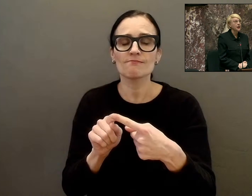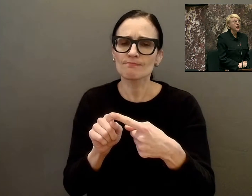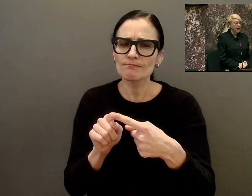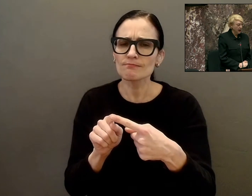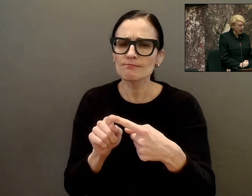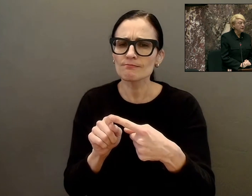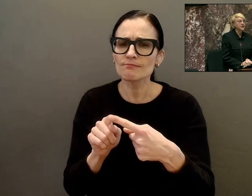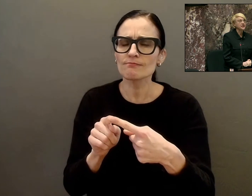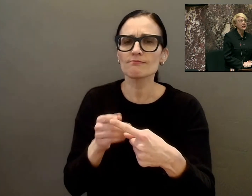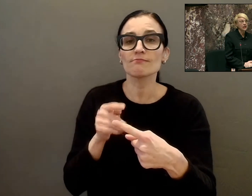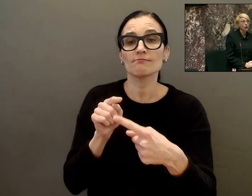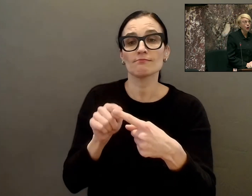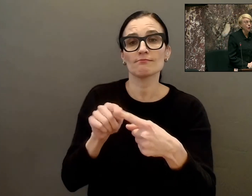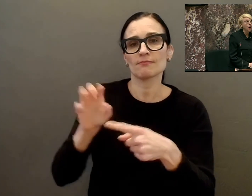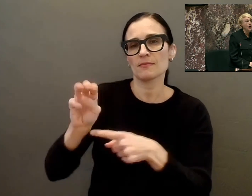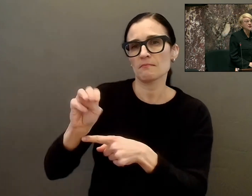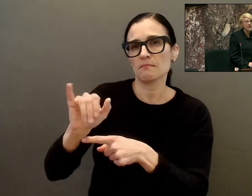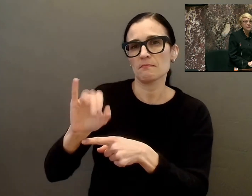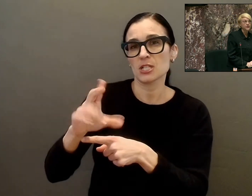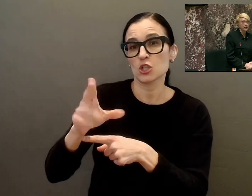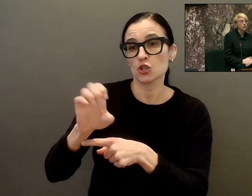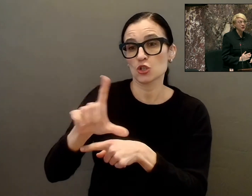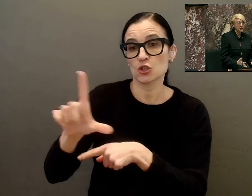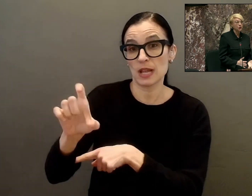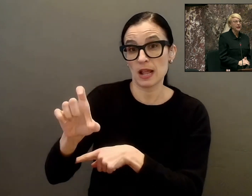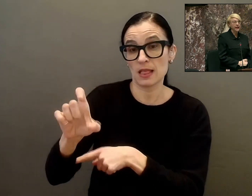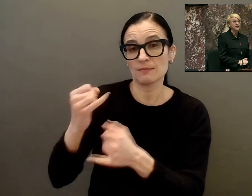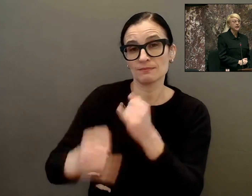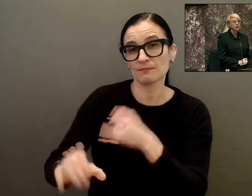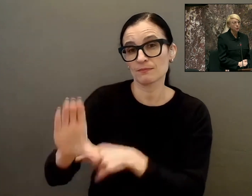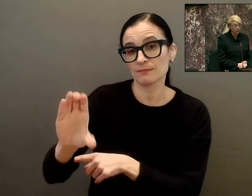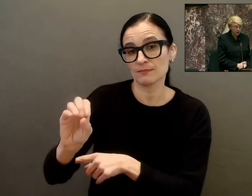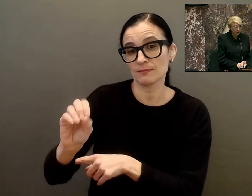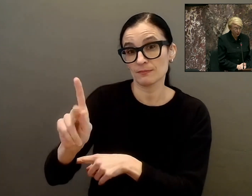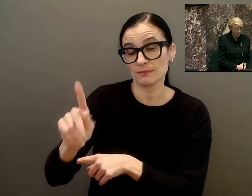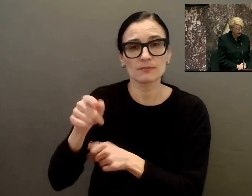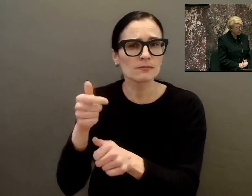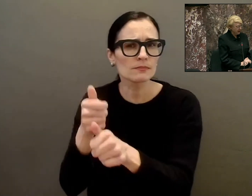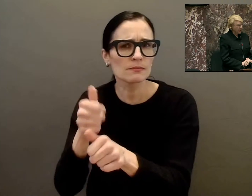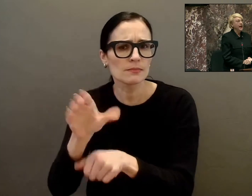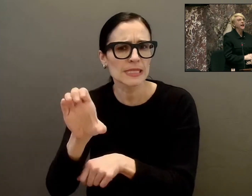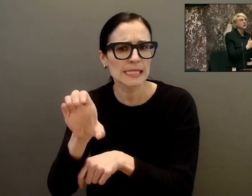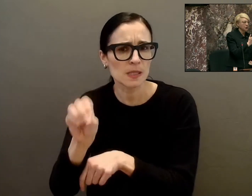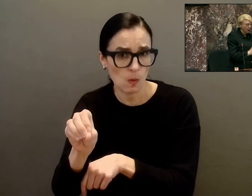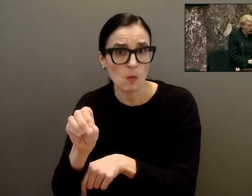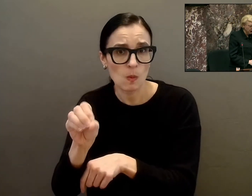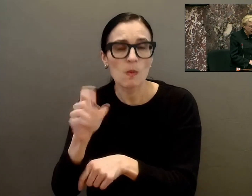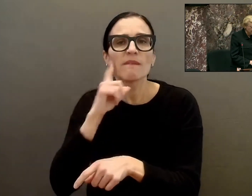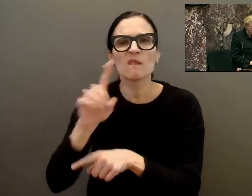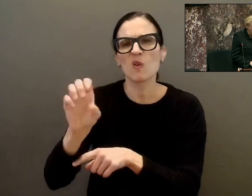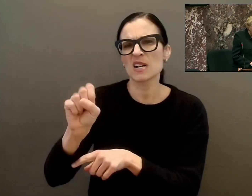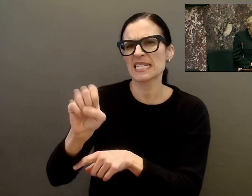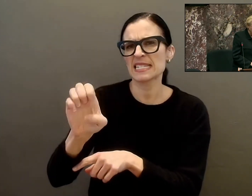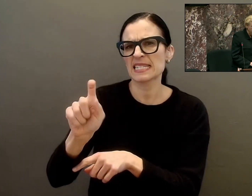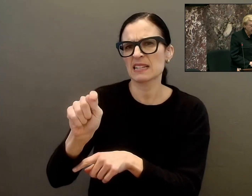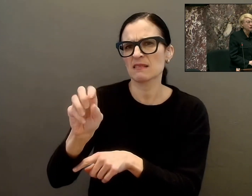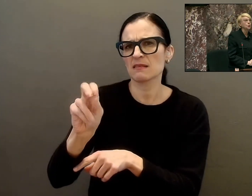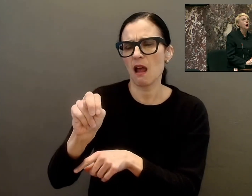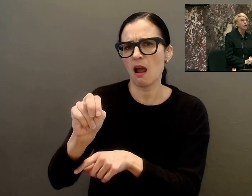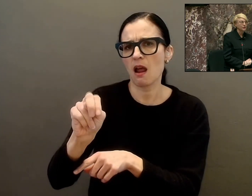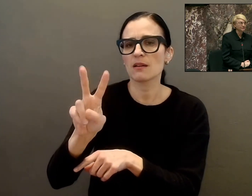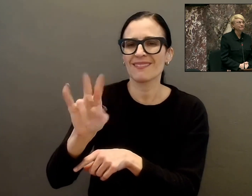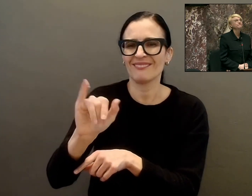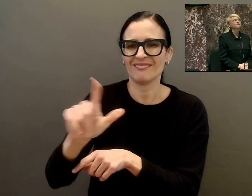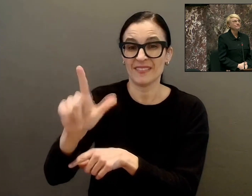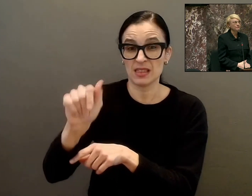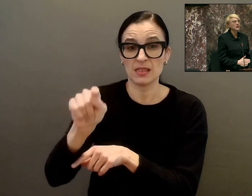Cook, the CEO of Seton Villa, which is located in Burnaby North, and her partner, Frank